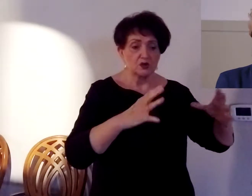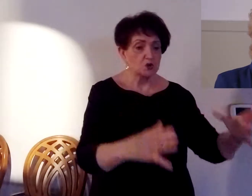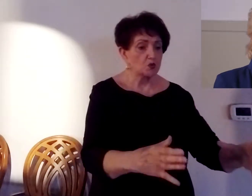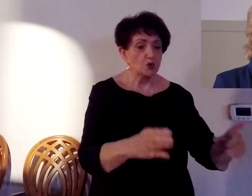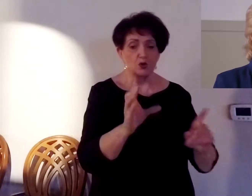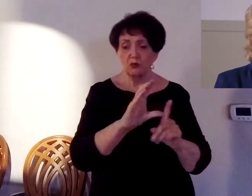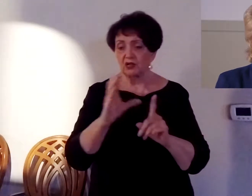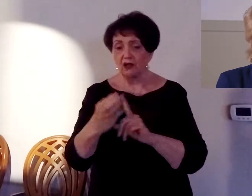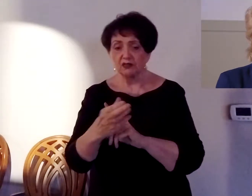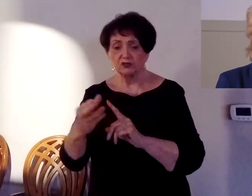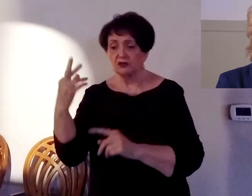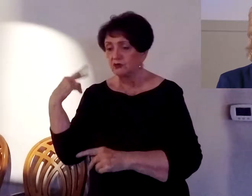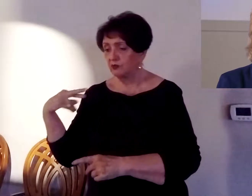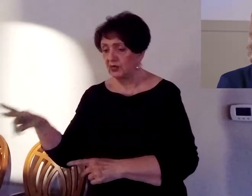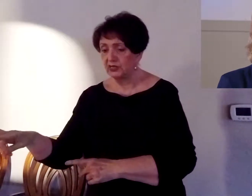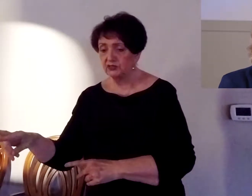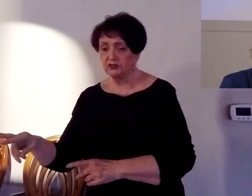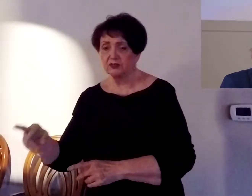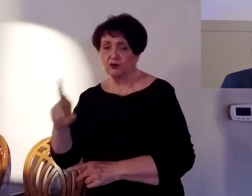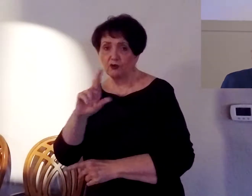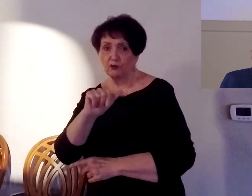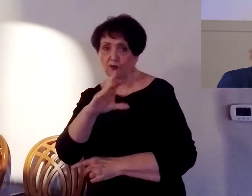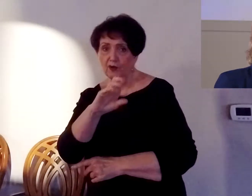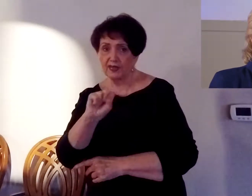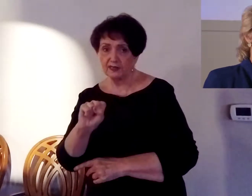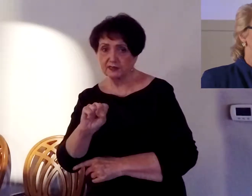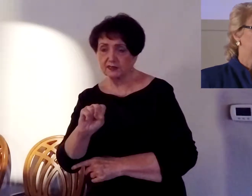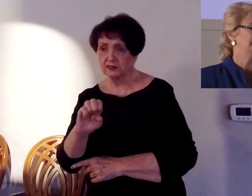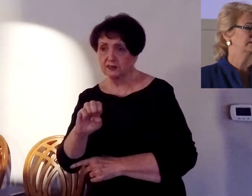a religion or a race or an ethnicity.